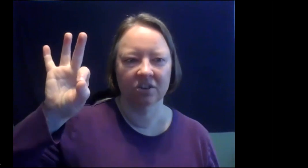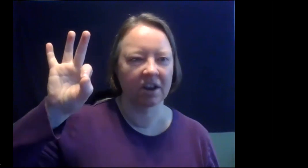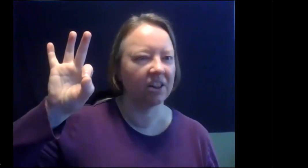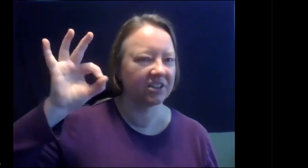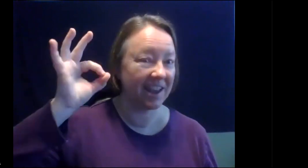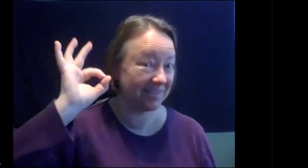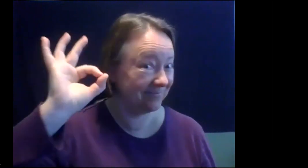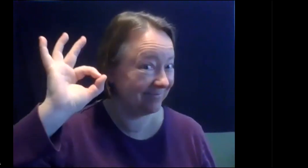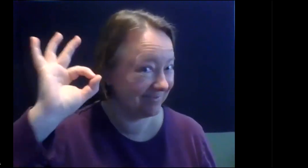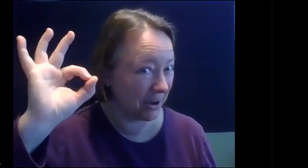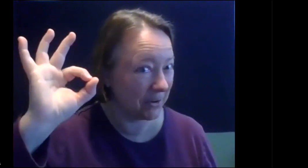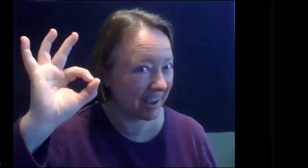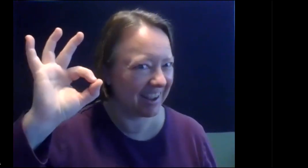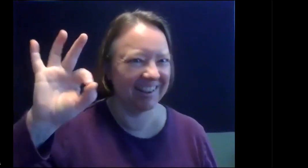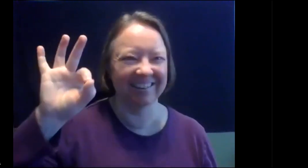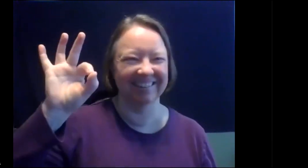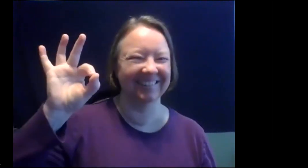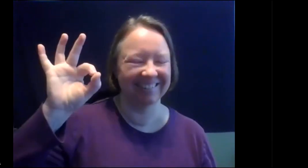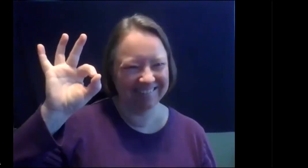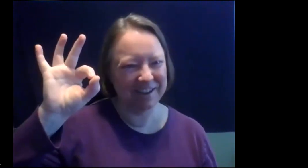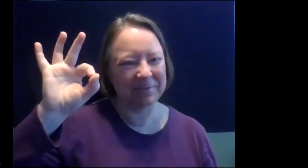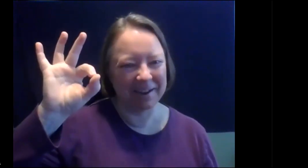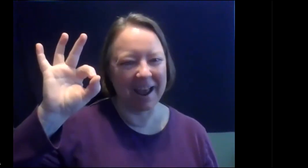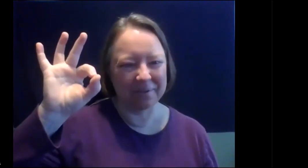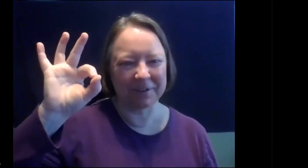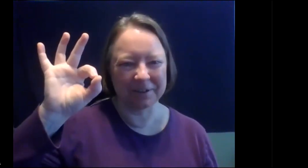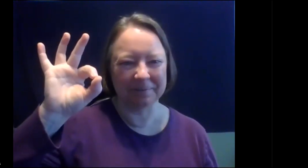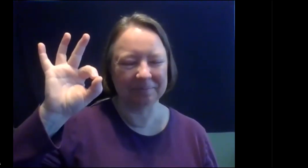So it kind of looks like, okay, but F.